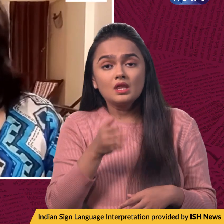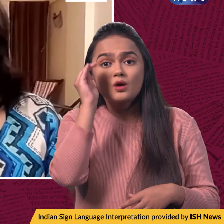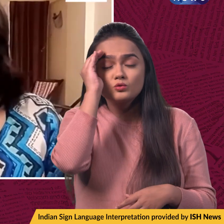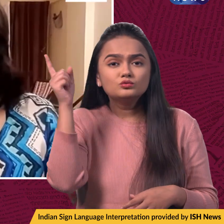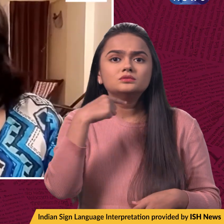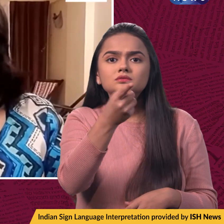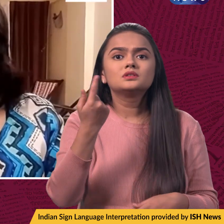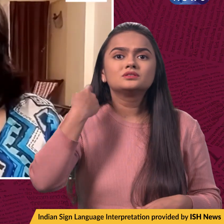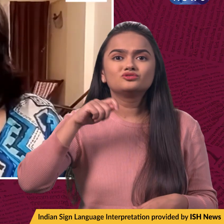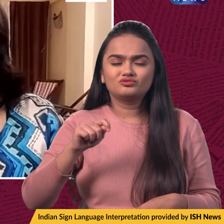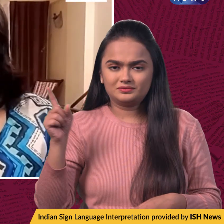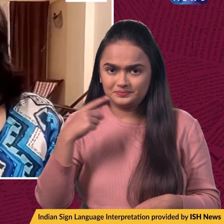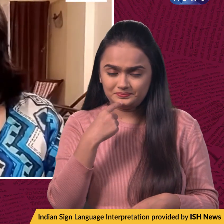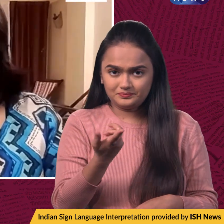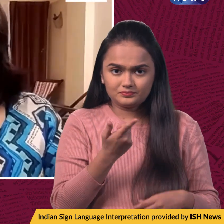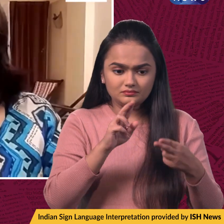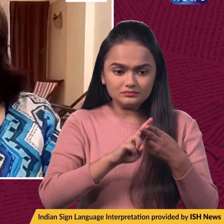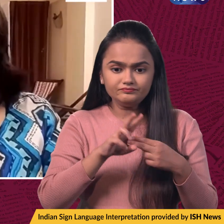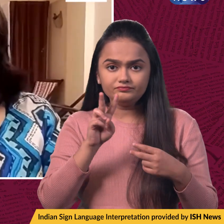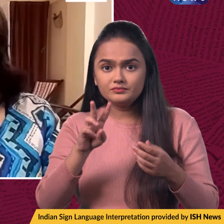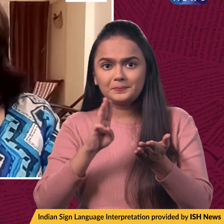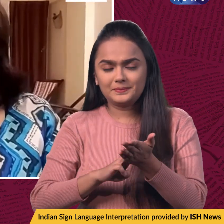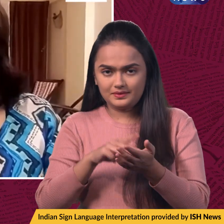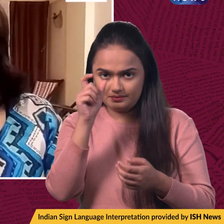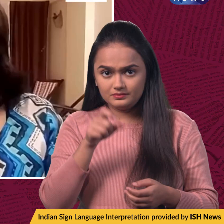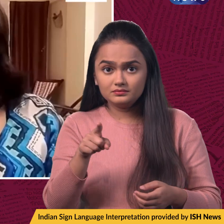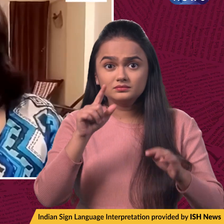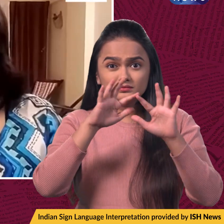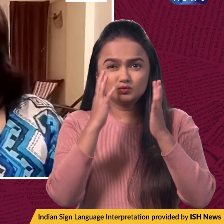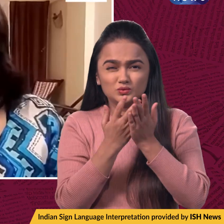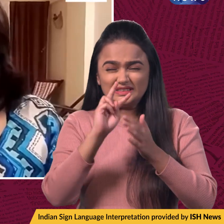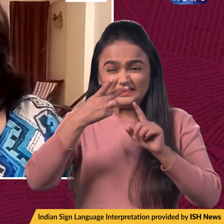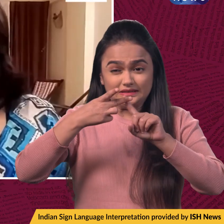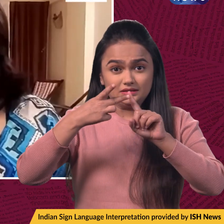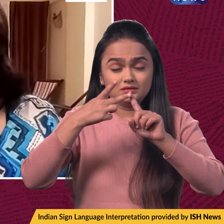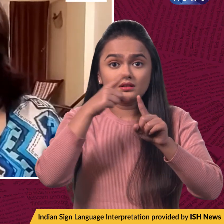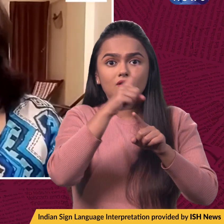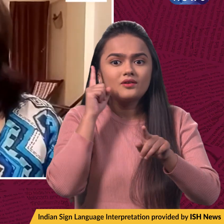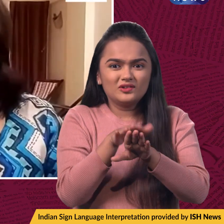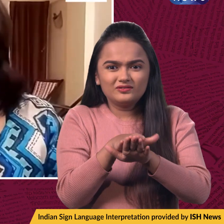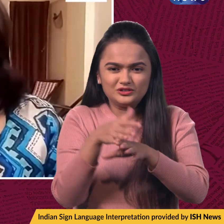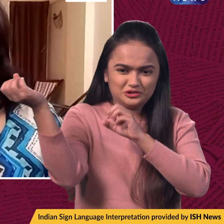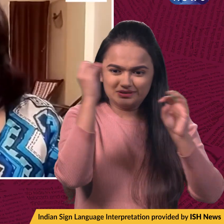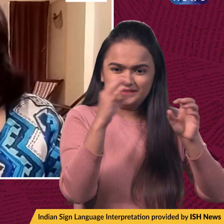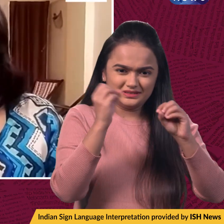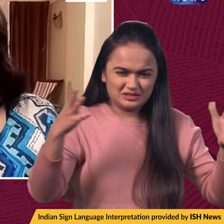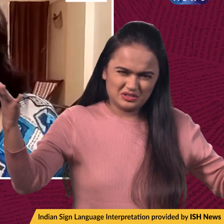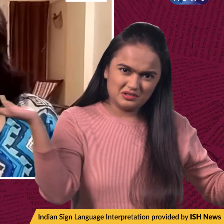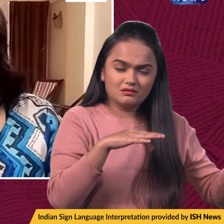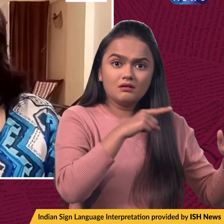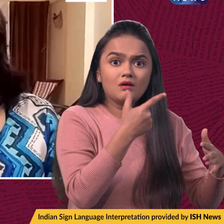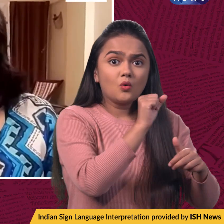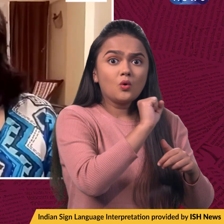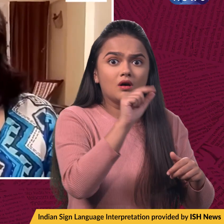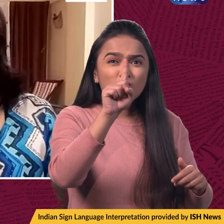Also, the news, Dutch-owned trawler FV Margaris, the world's second biggest fishing vessel, has